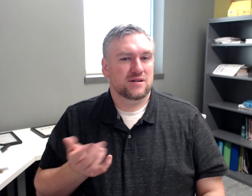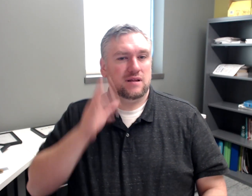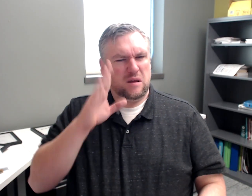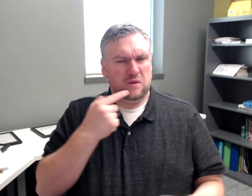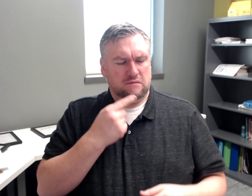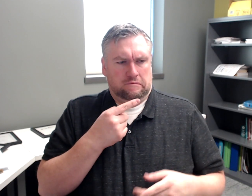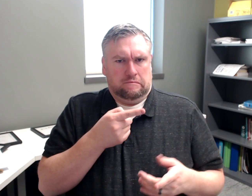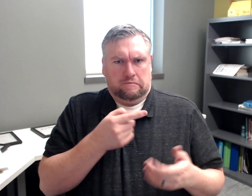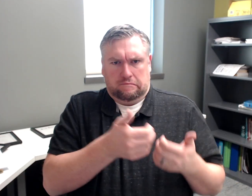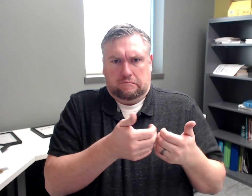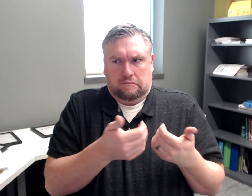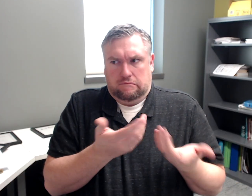It's the category furniture.